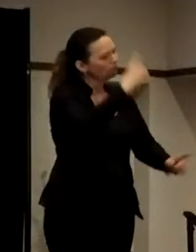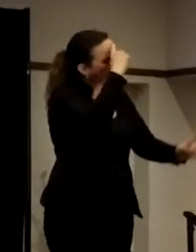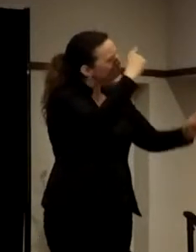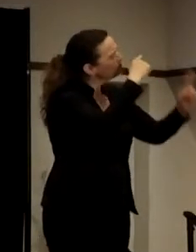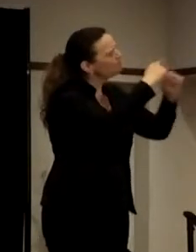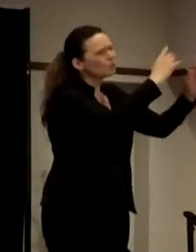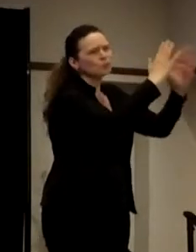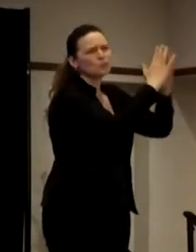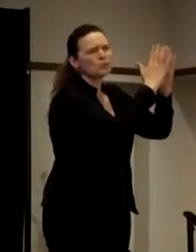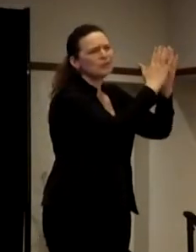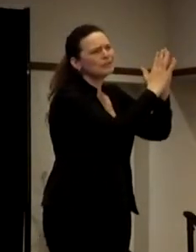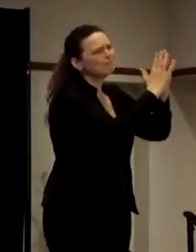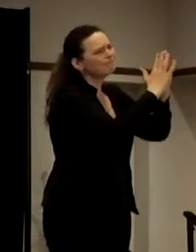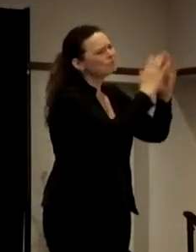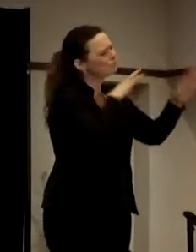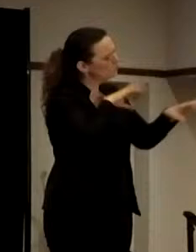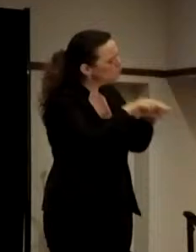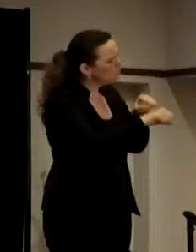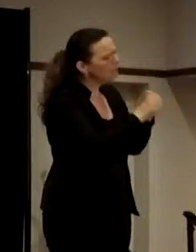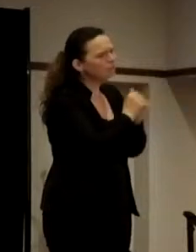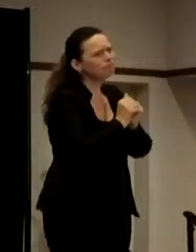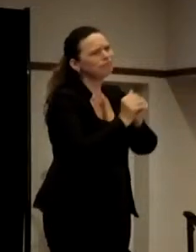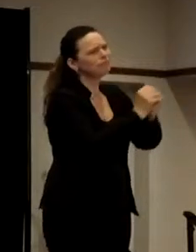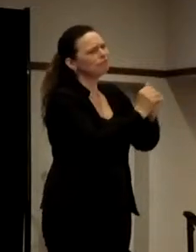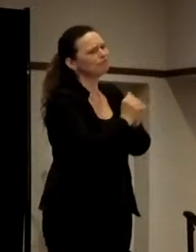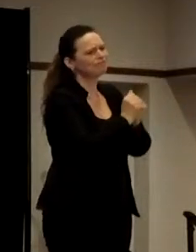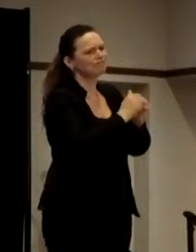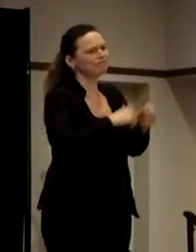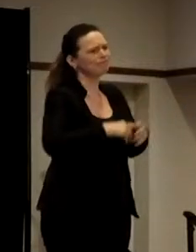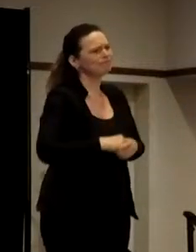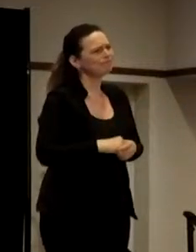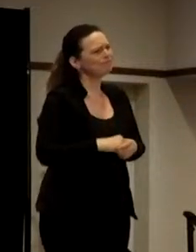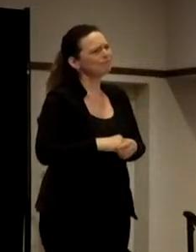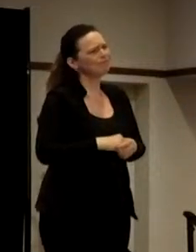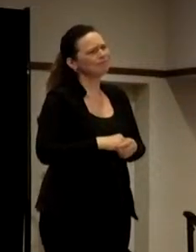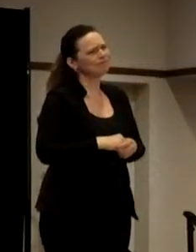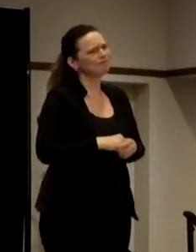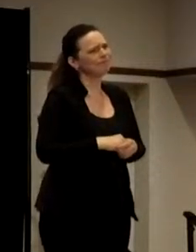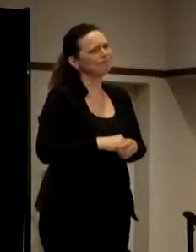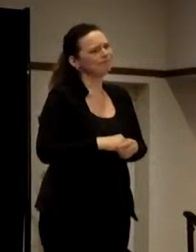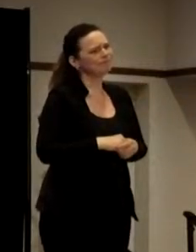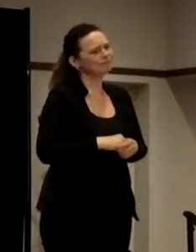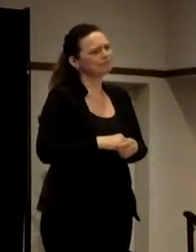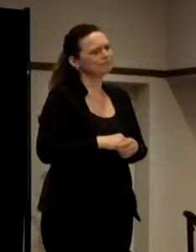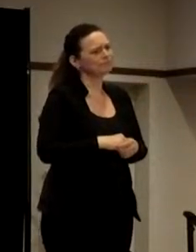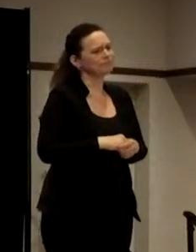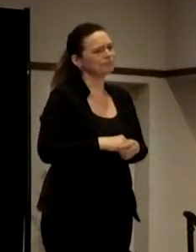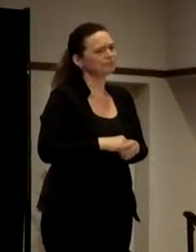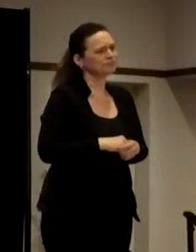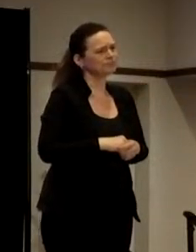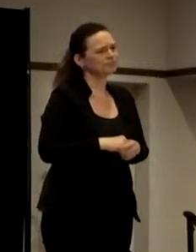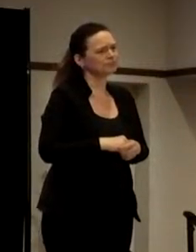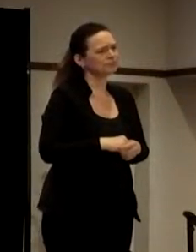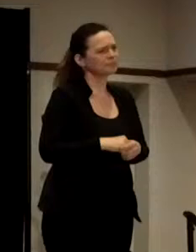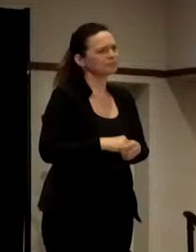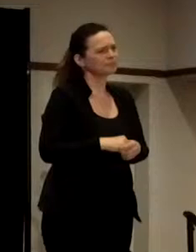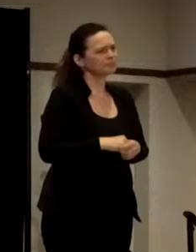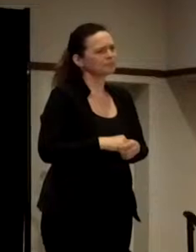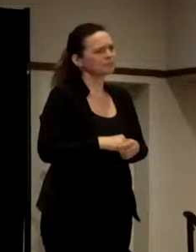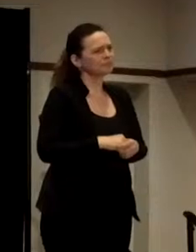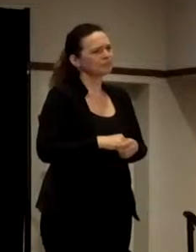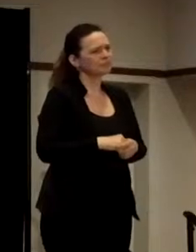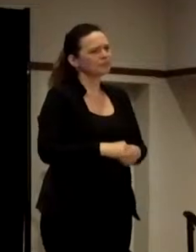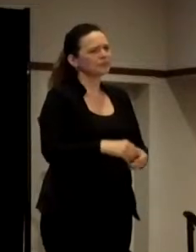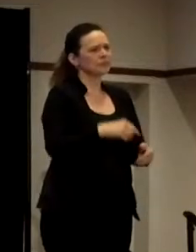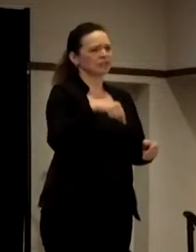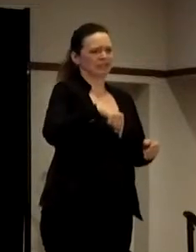thoughts and prayers are with these families, these individuals, and everybody. We're on the eve of our